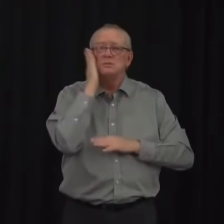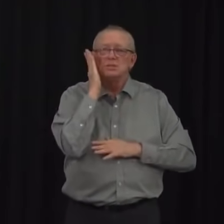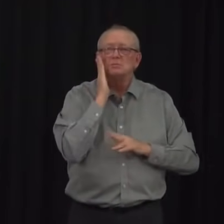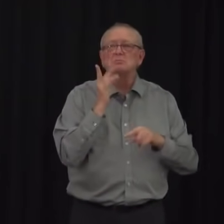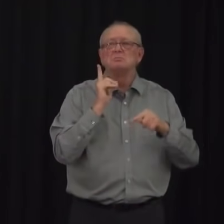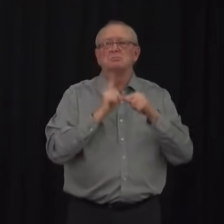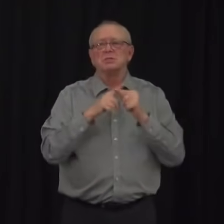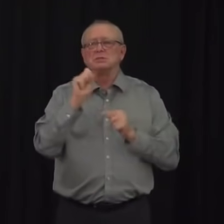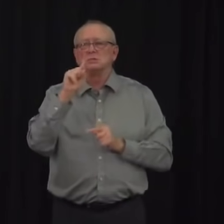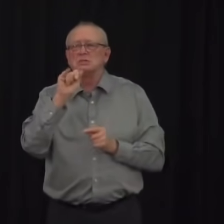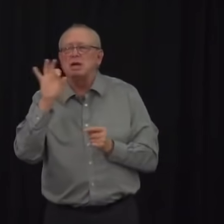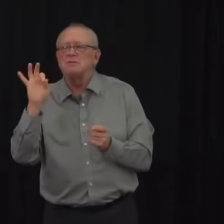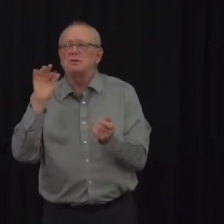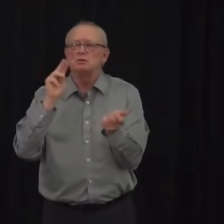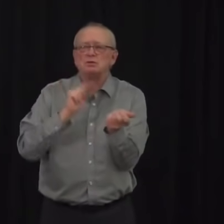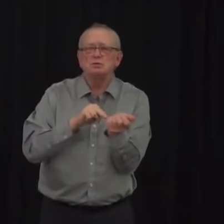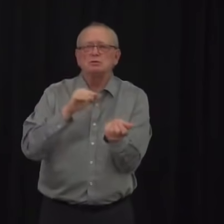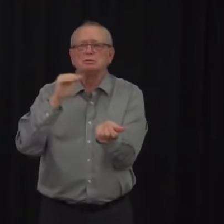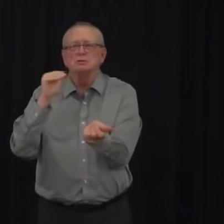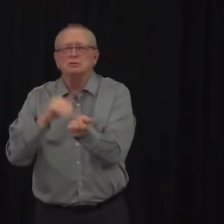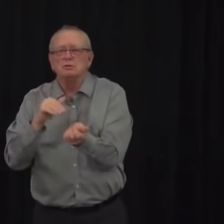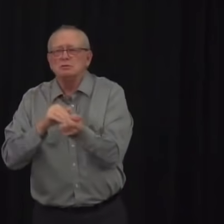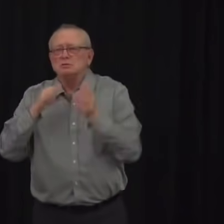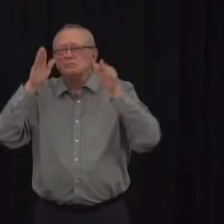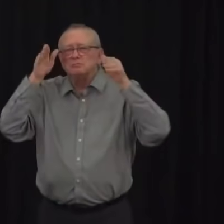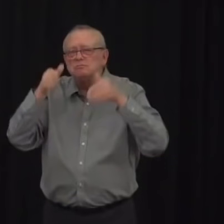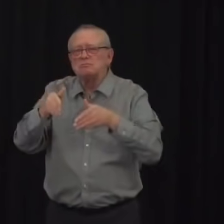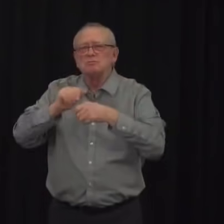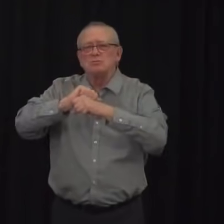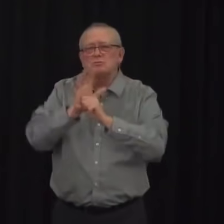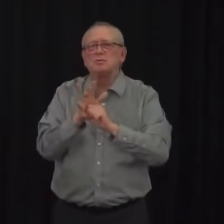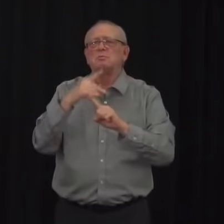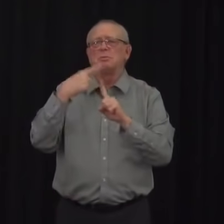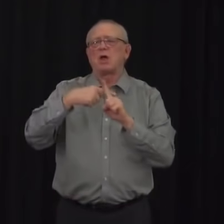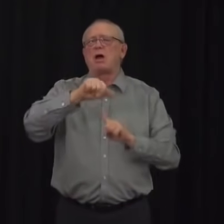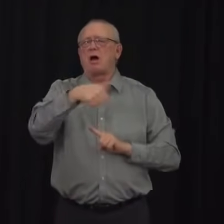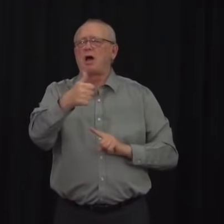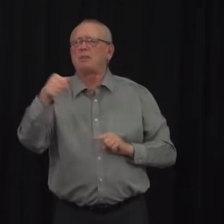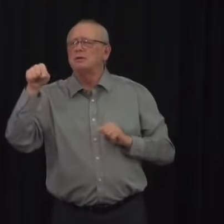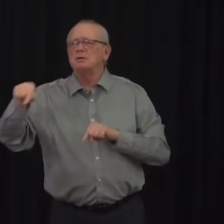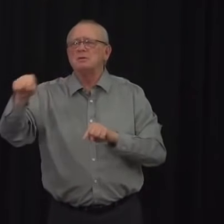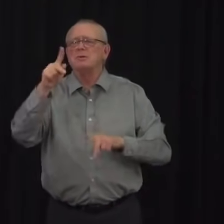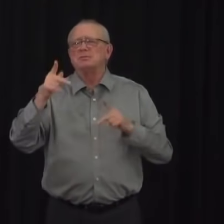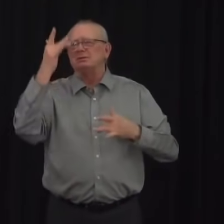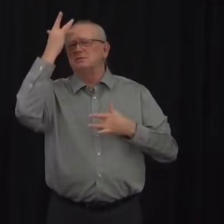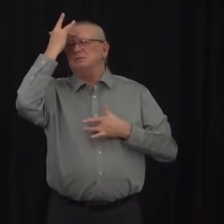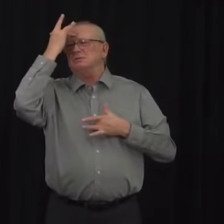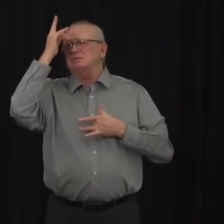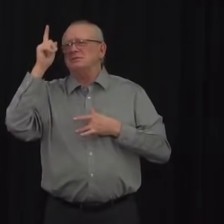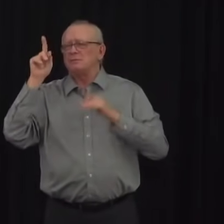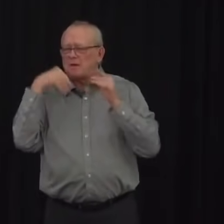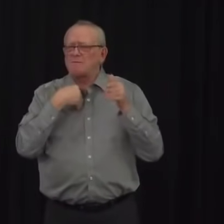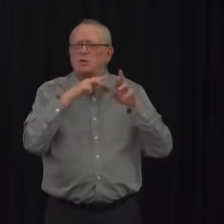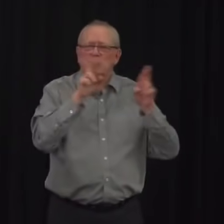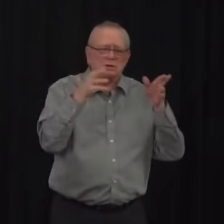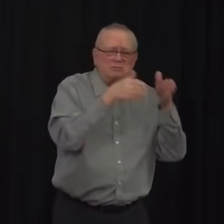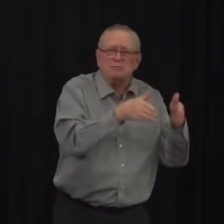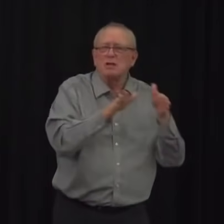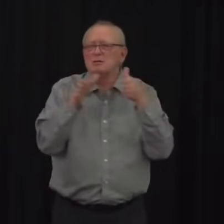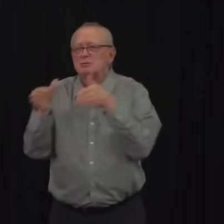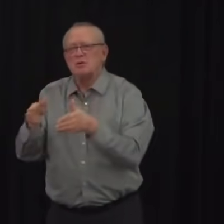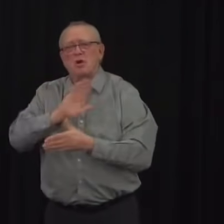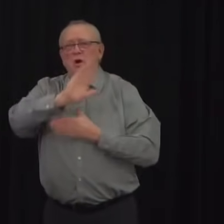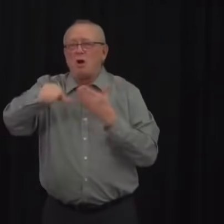both COVID-19 patients and patients with other conditions that require intensive care. There are